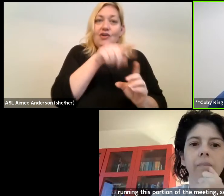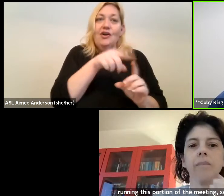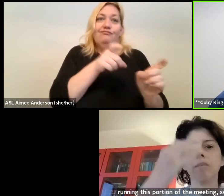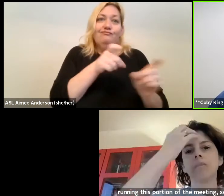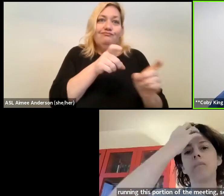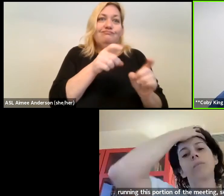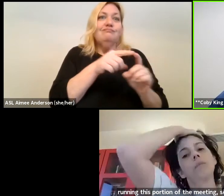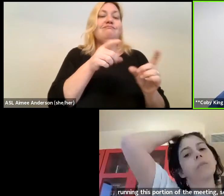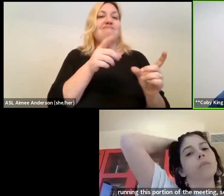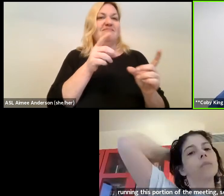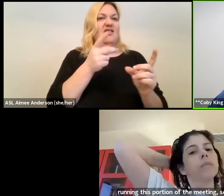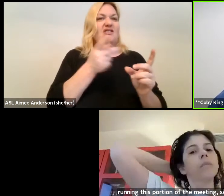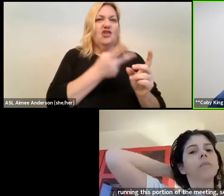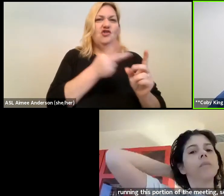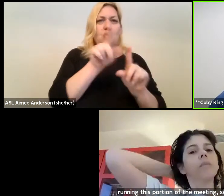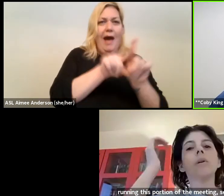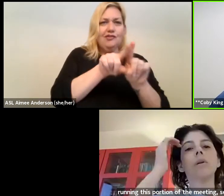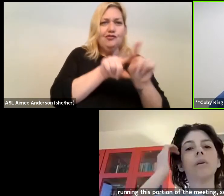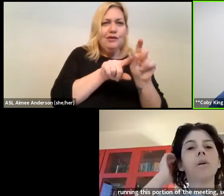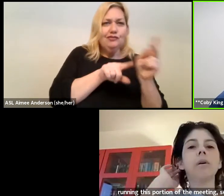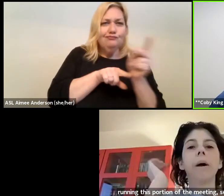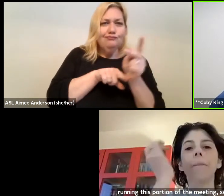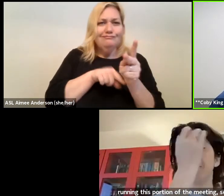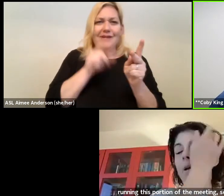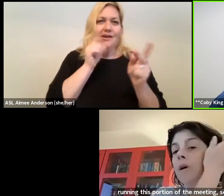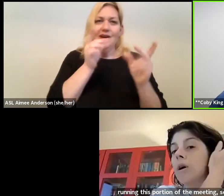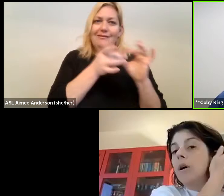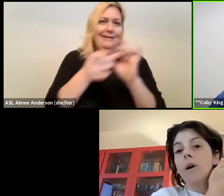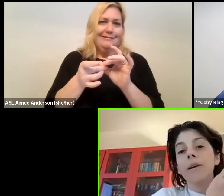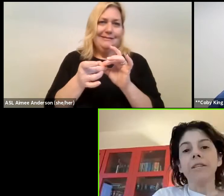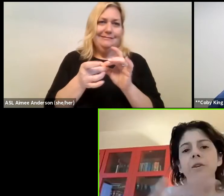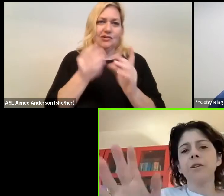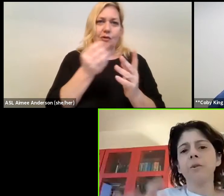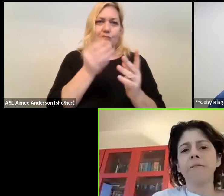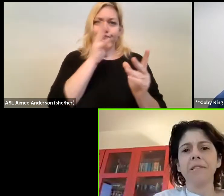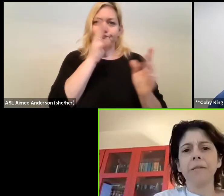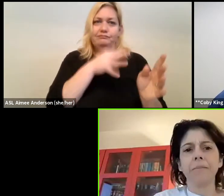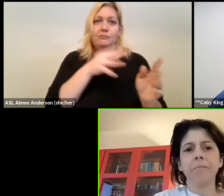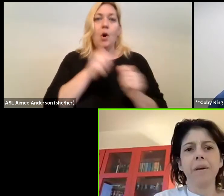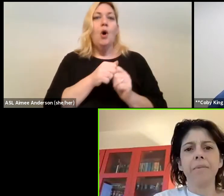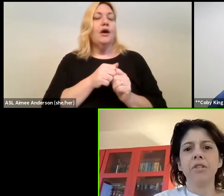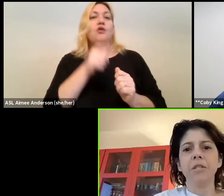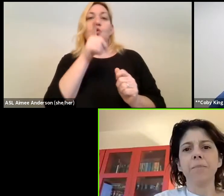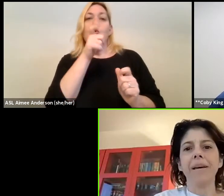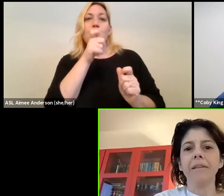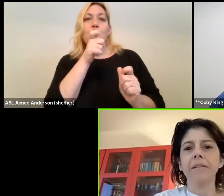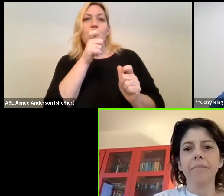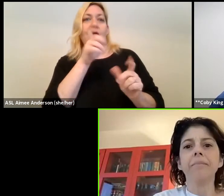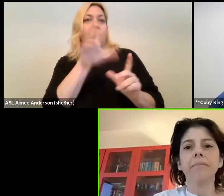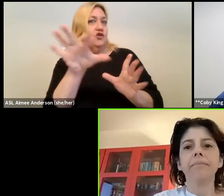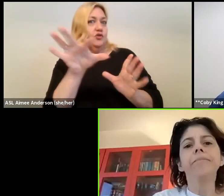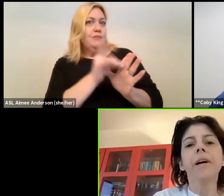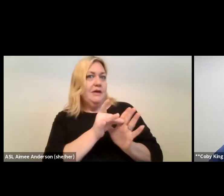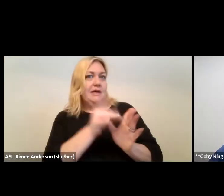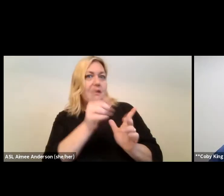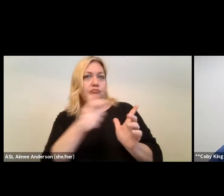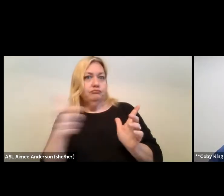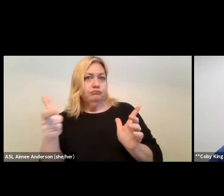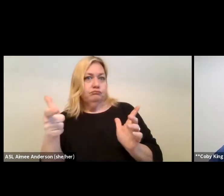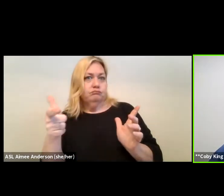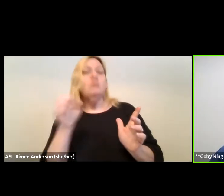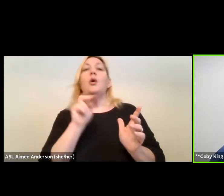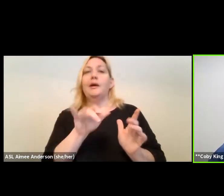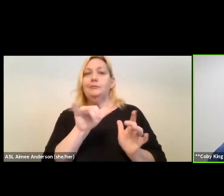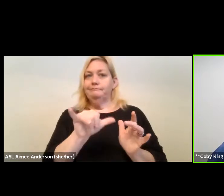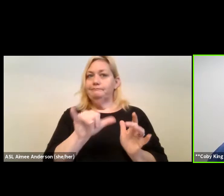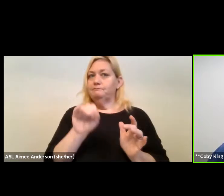officer. The 2 asterisks have nothing to do with that. Okay, so it's whoever's image is pinned. All right. Yep.